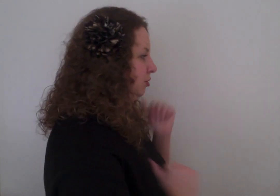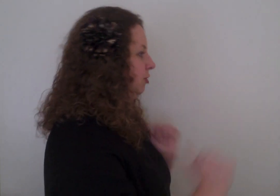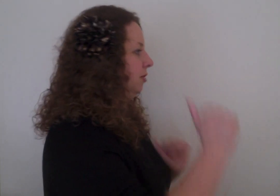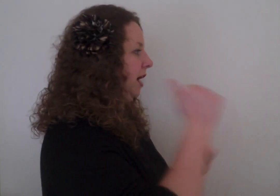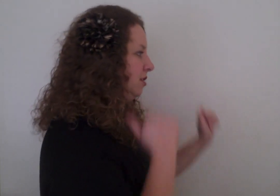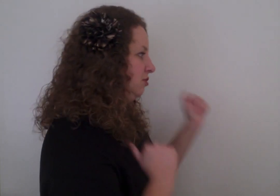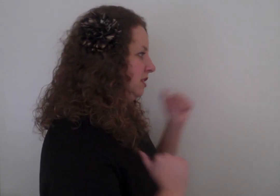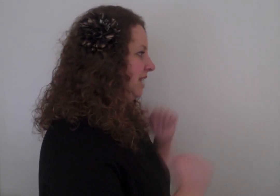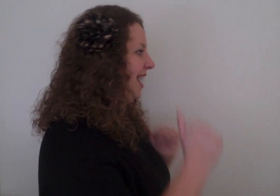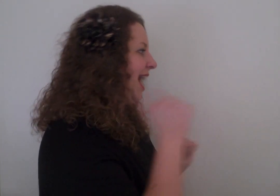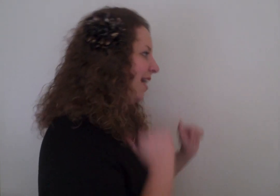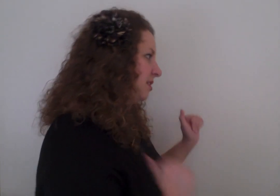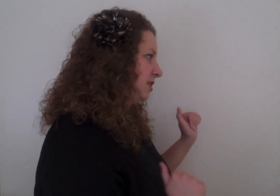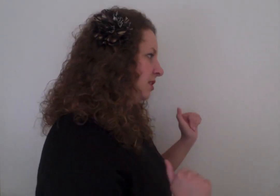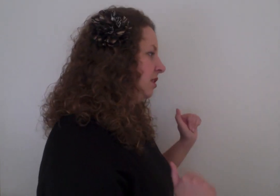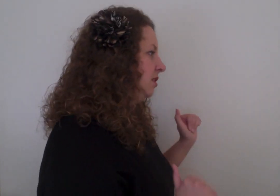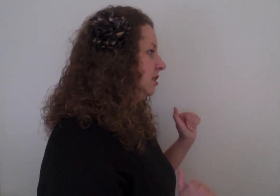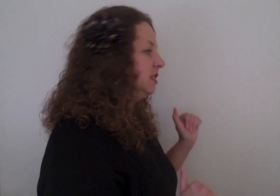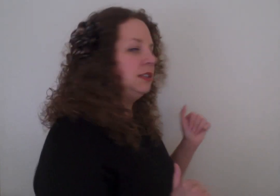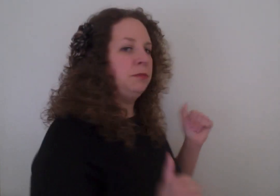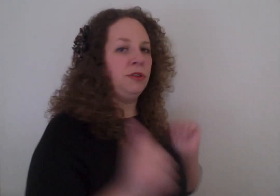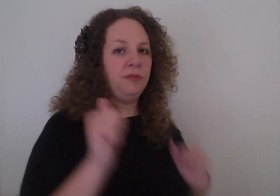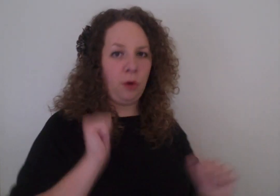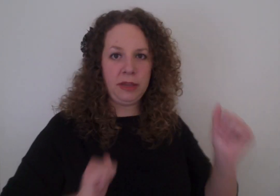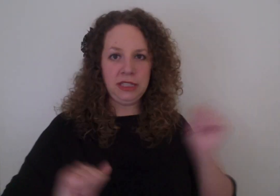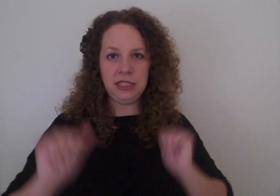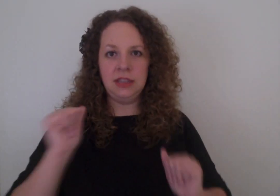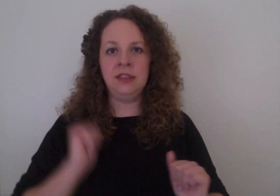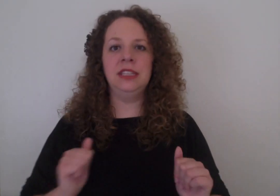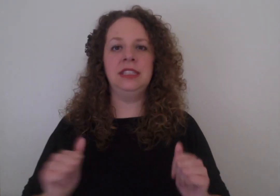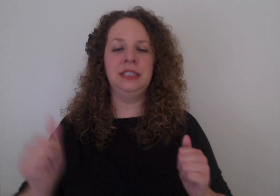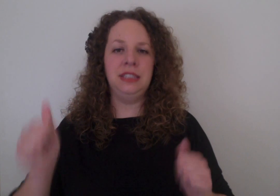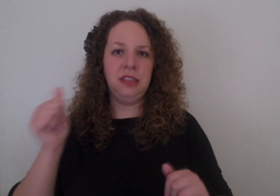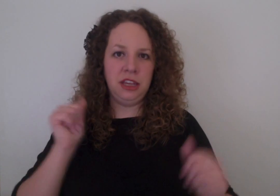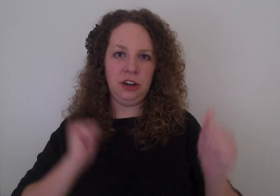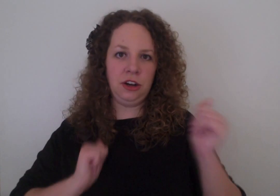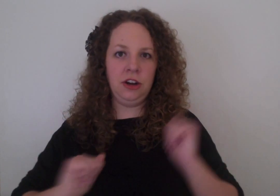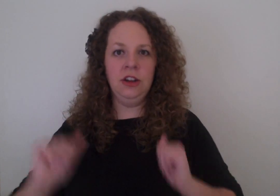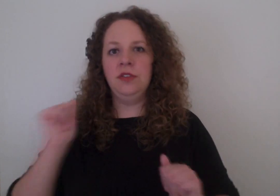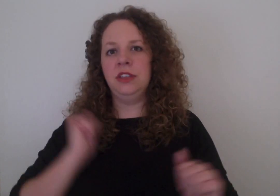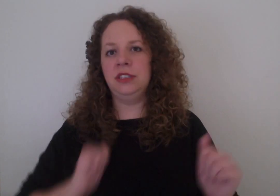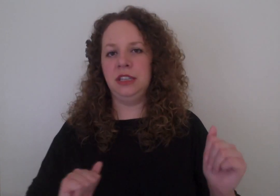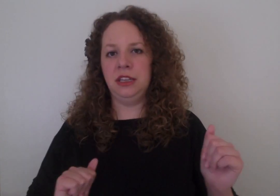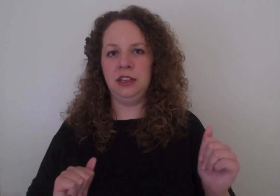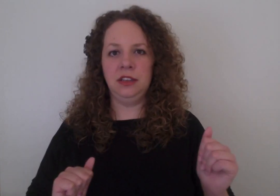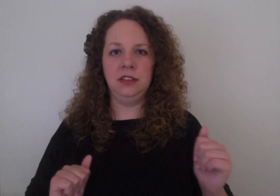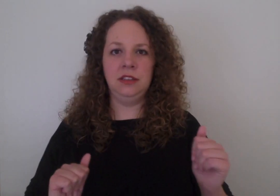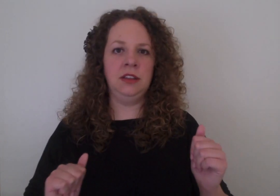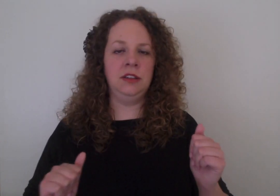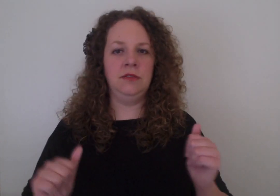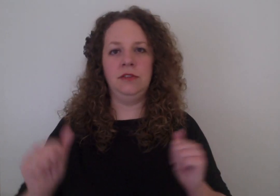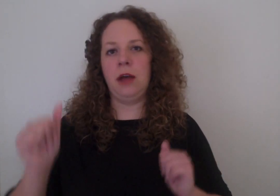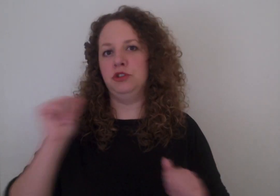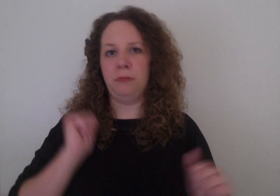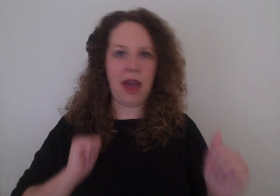or actress. I act. This is performance. This is theater. This is